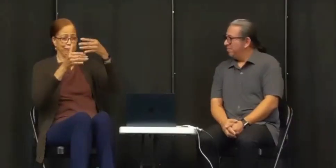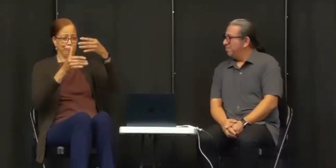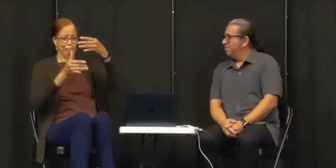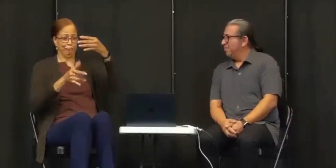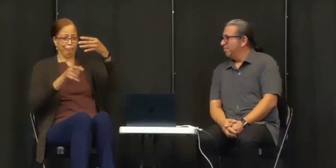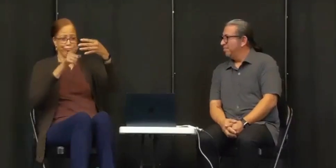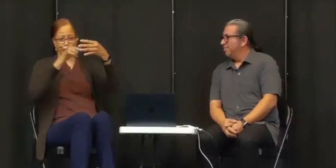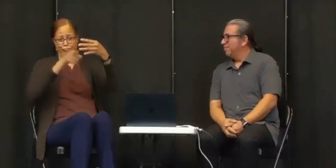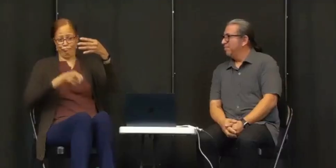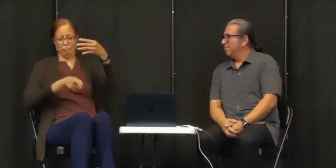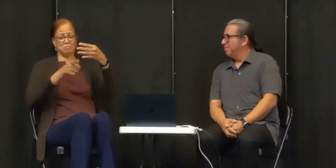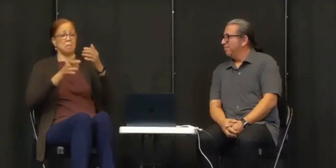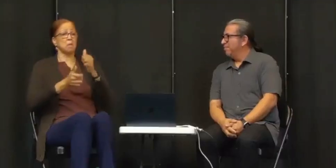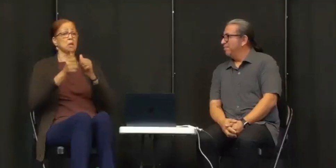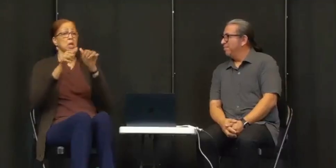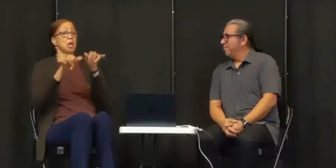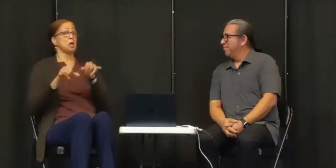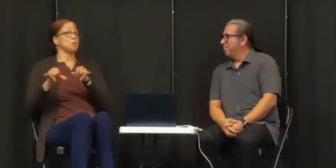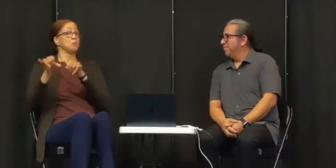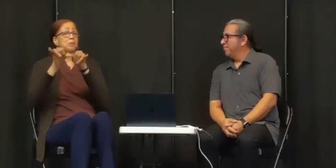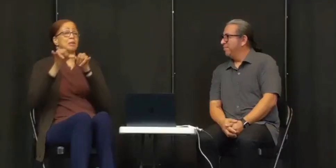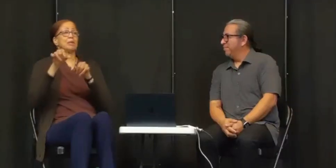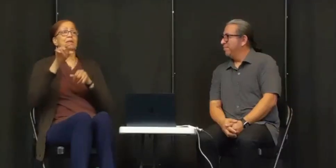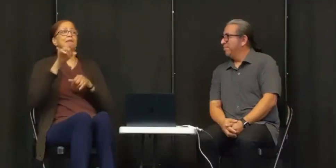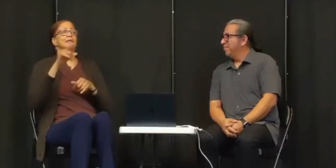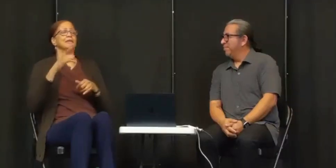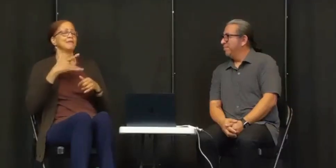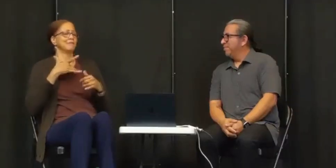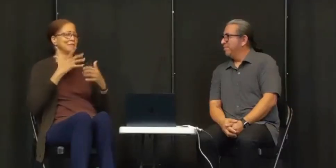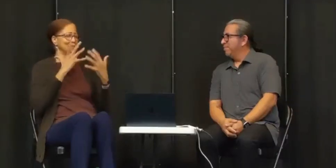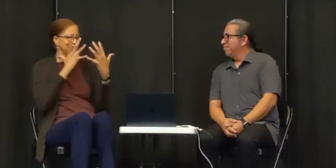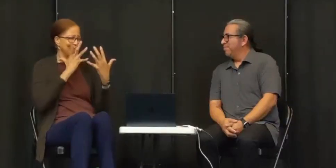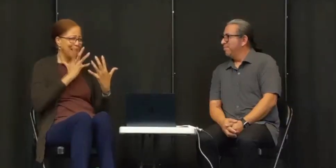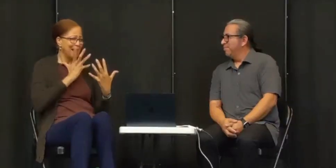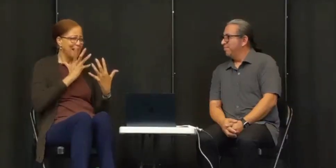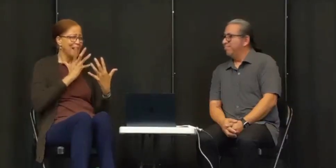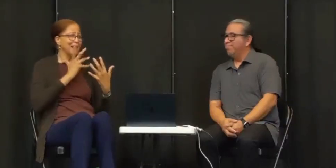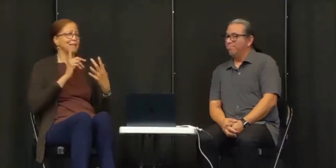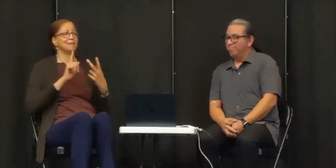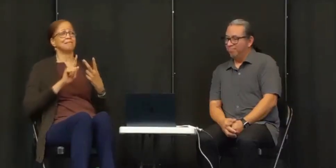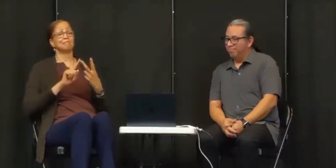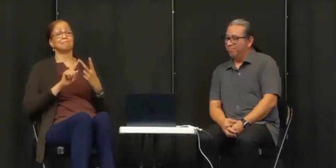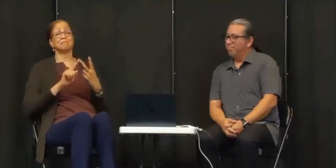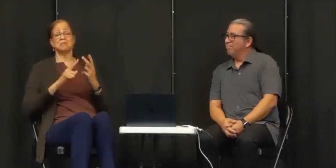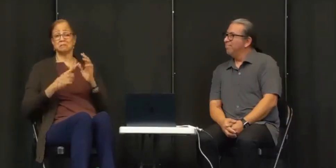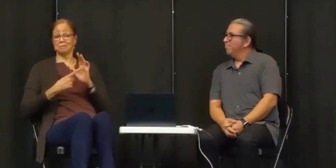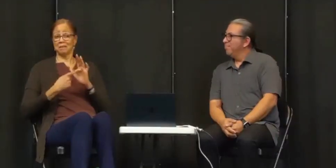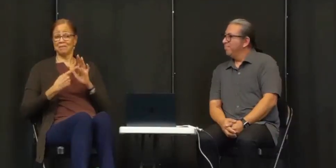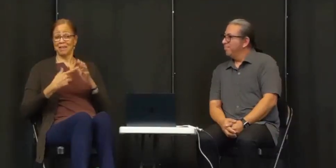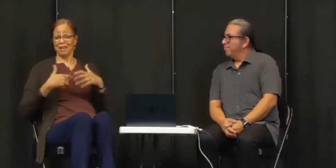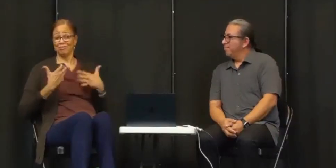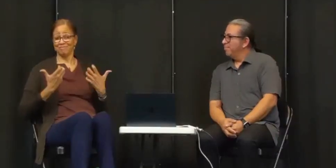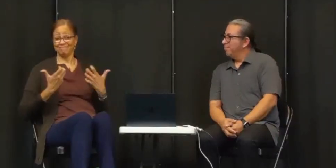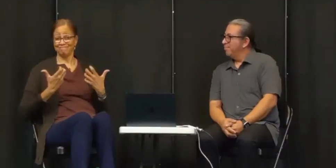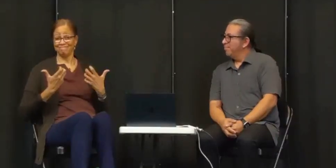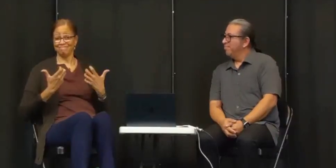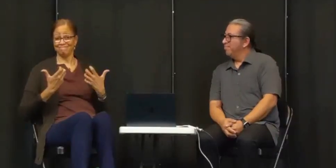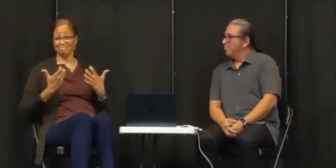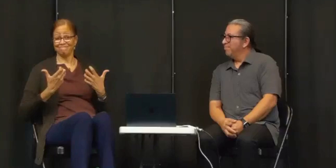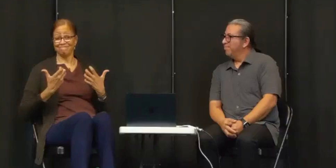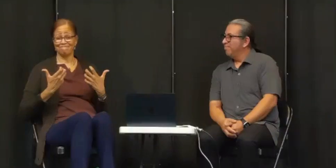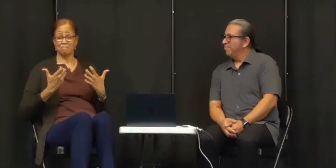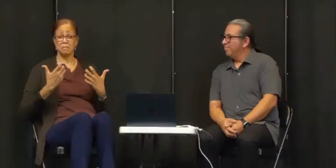up. There are many emotions that may come up. Some of them may be common. You may feel sad.